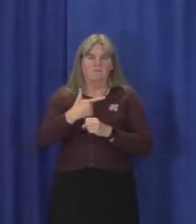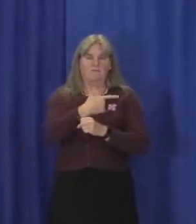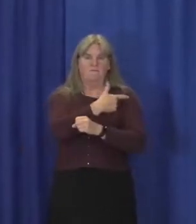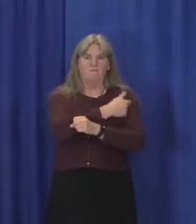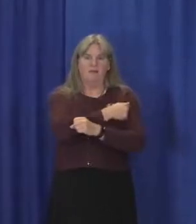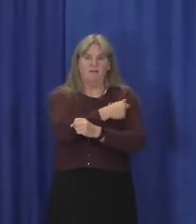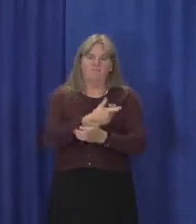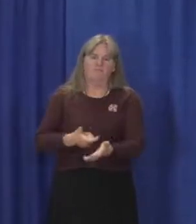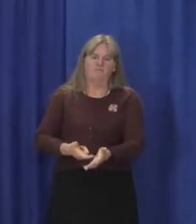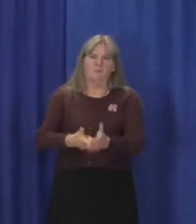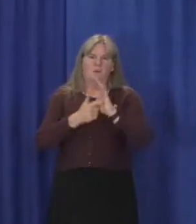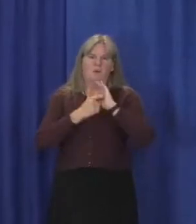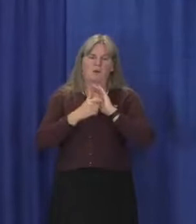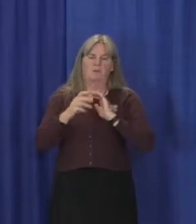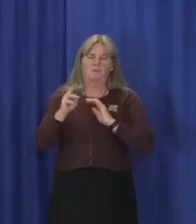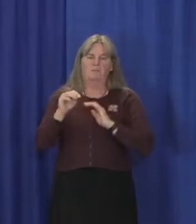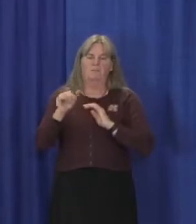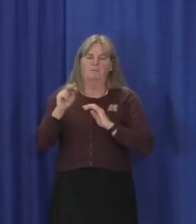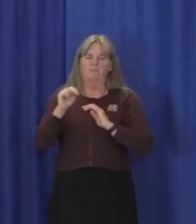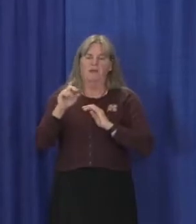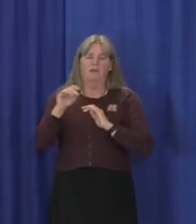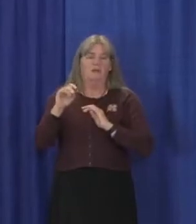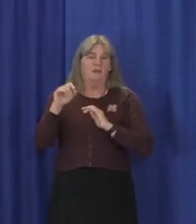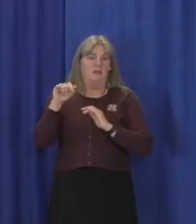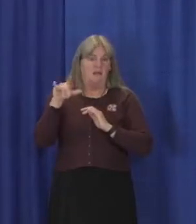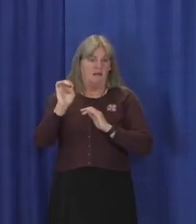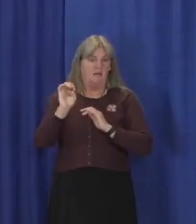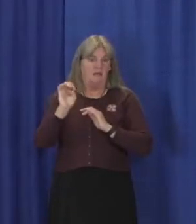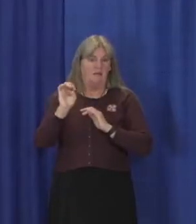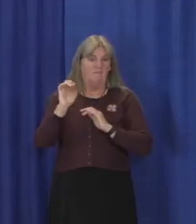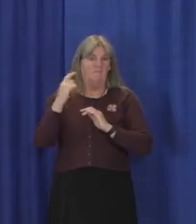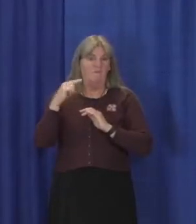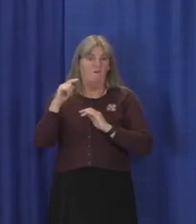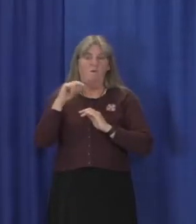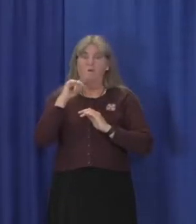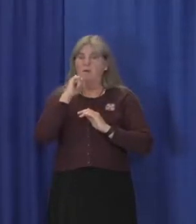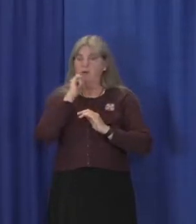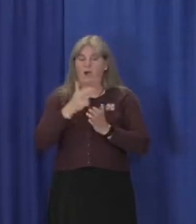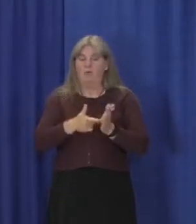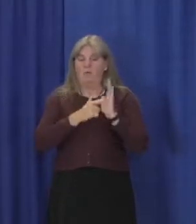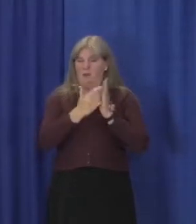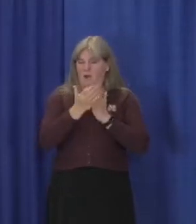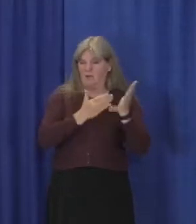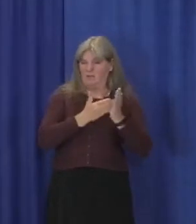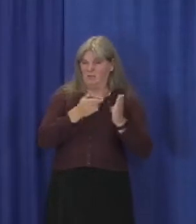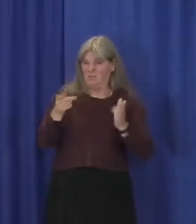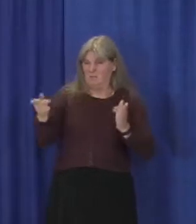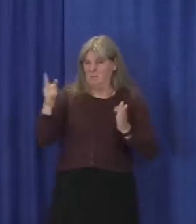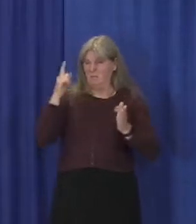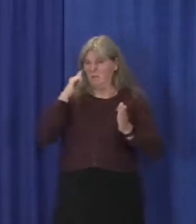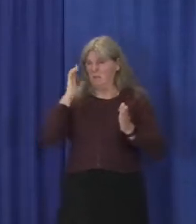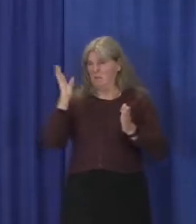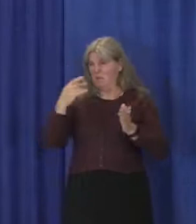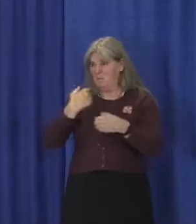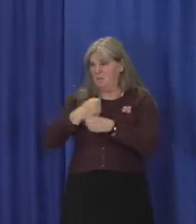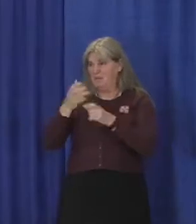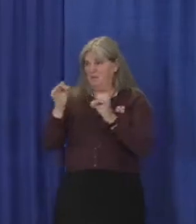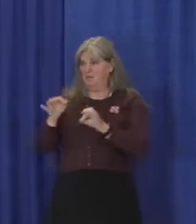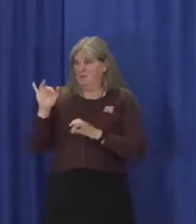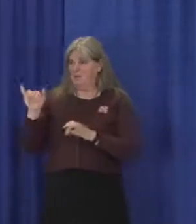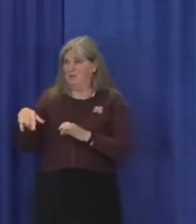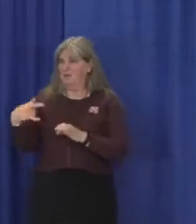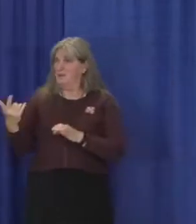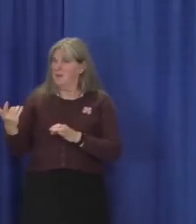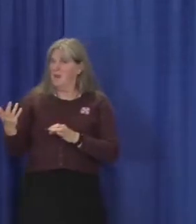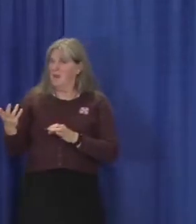vaccination mandates for a lot of non-essential services. Is that something that you could see coming to the Yukon at all,